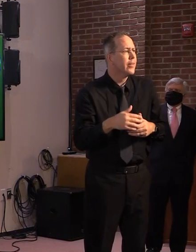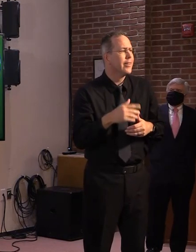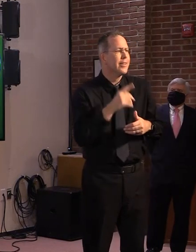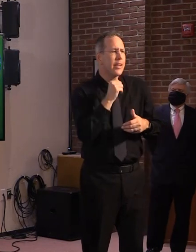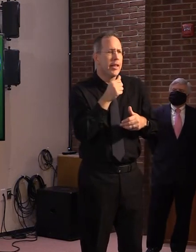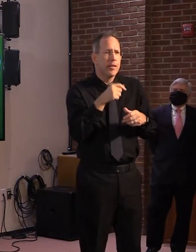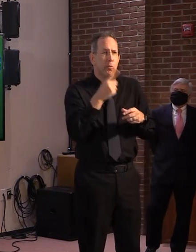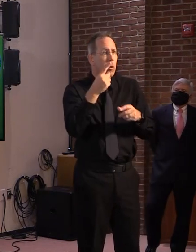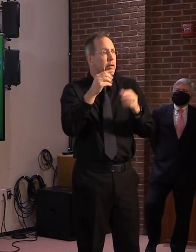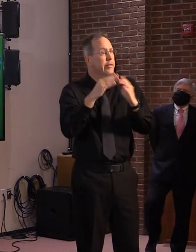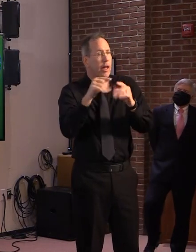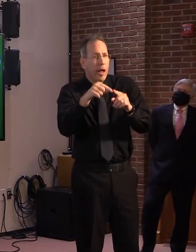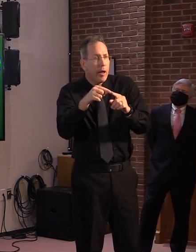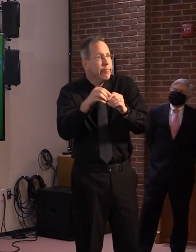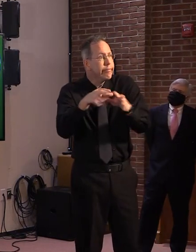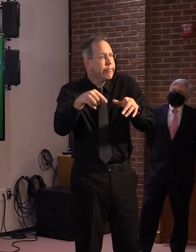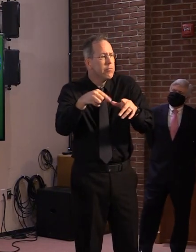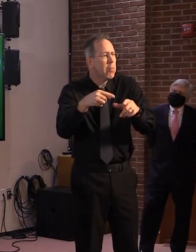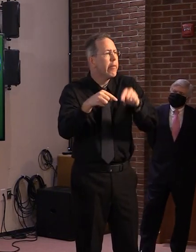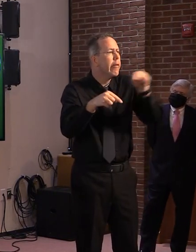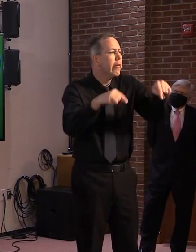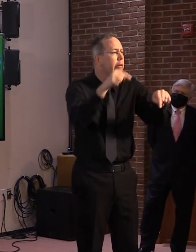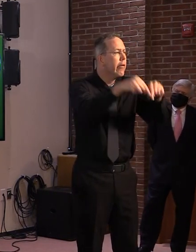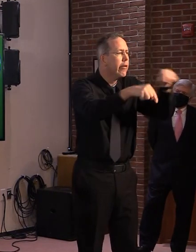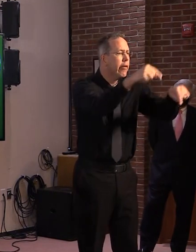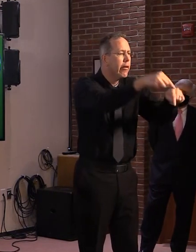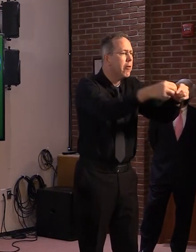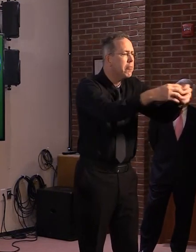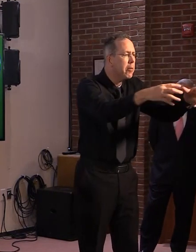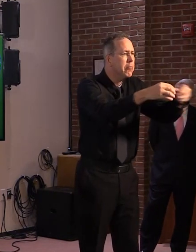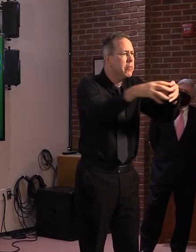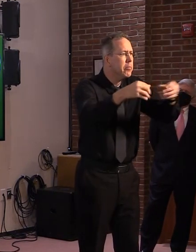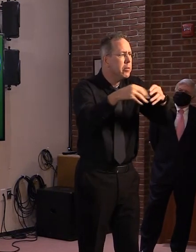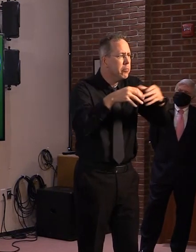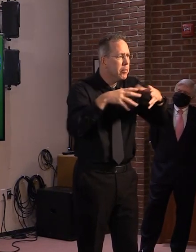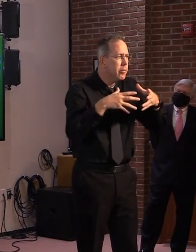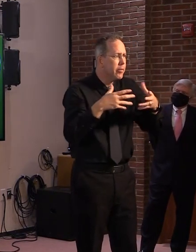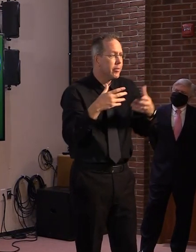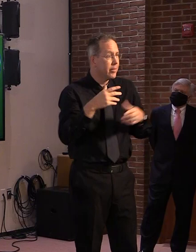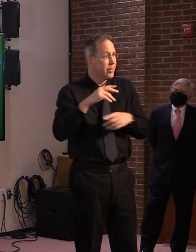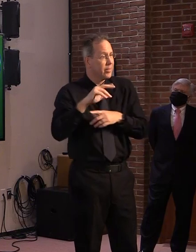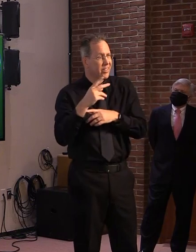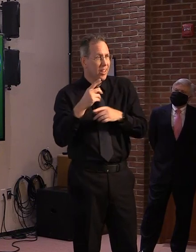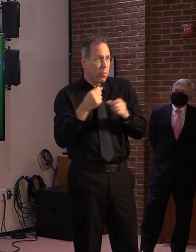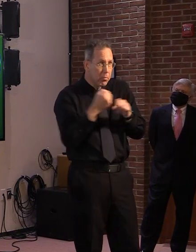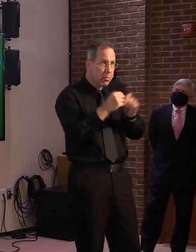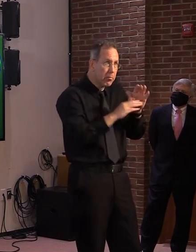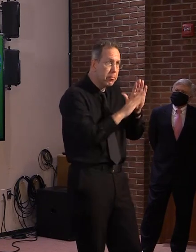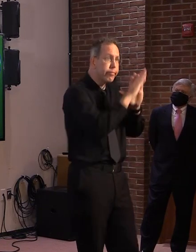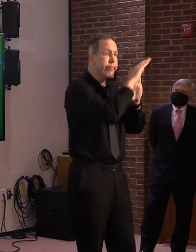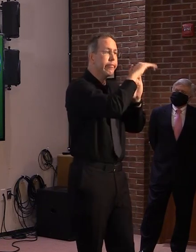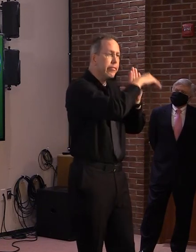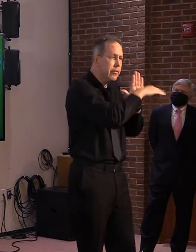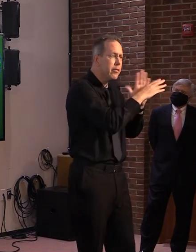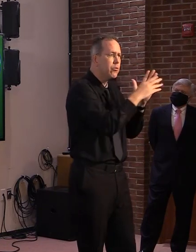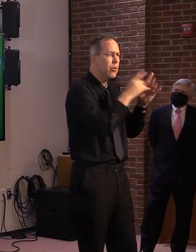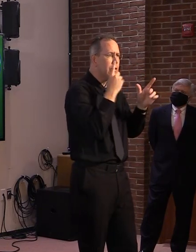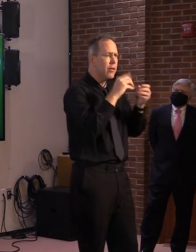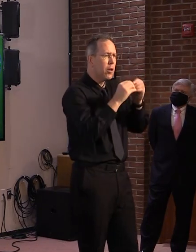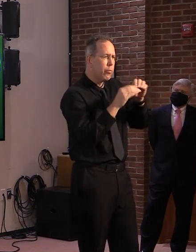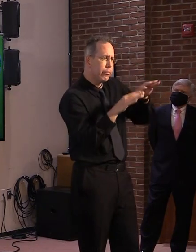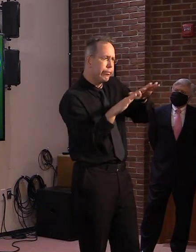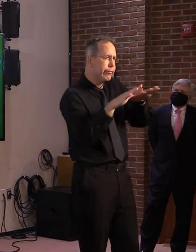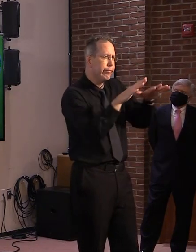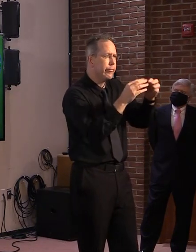sort. So for many reasons, I don't see this particular outbreak as representing